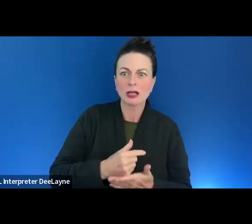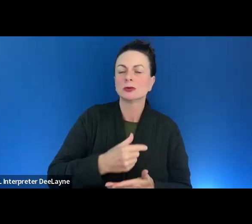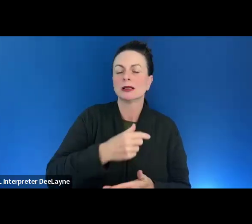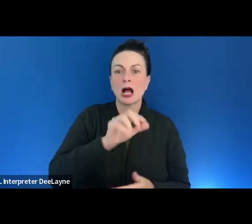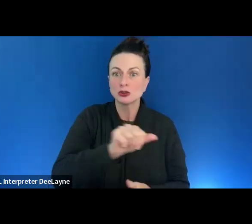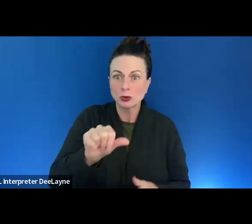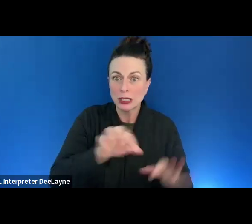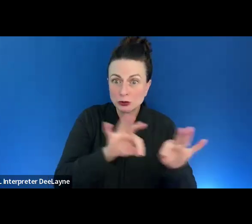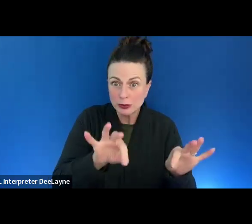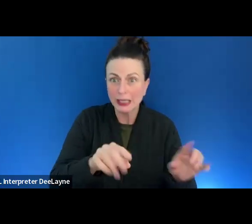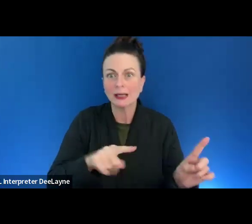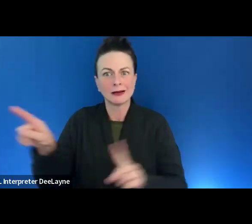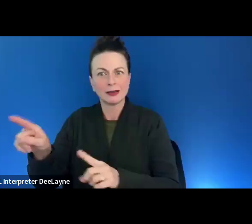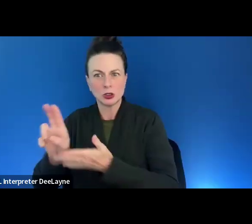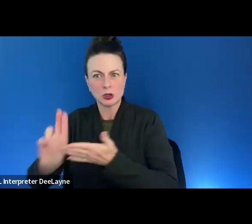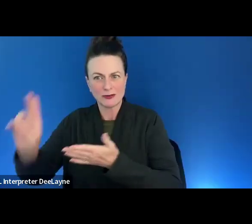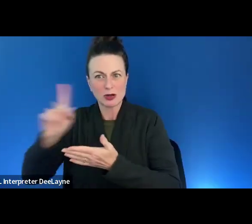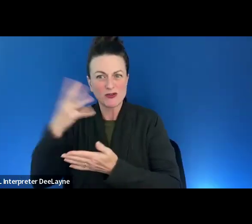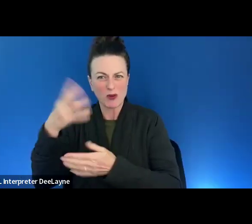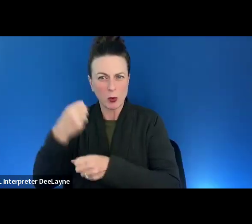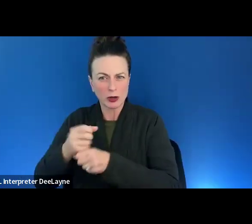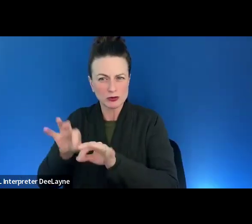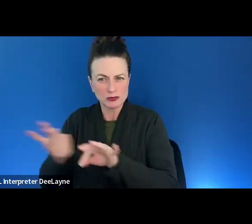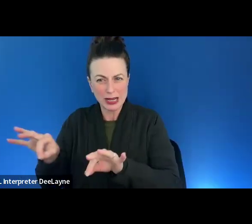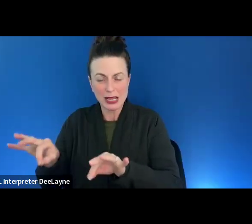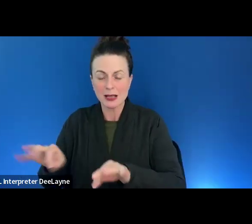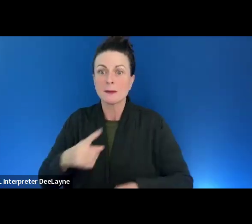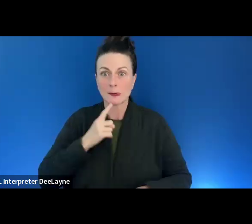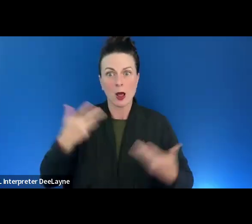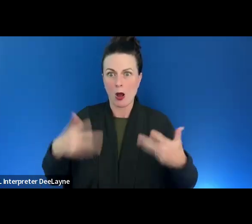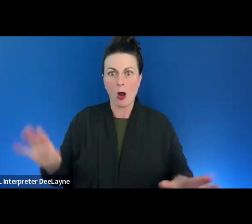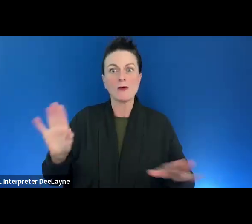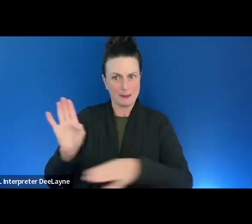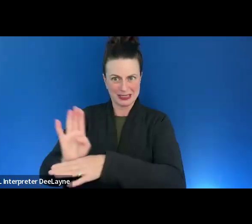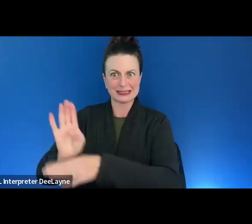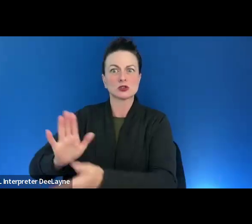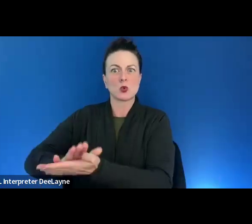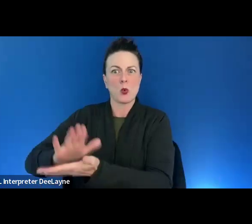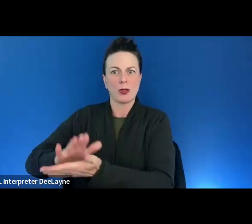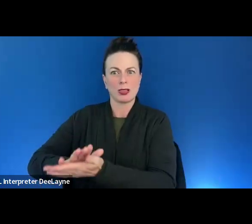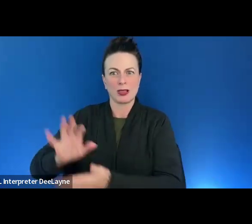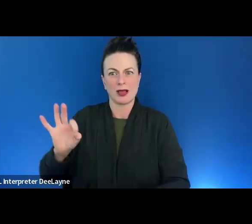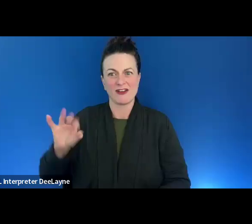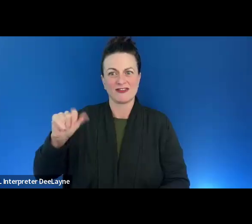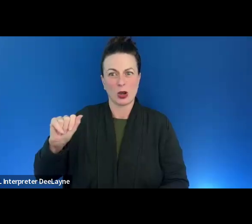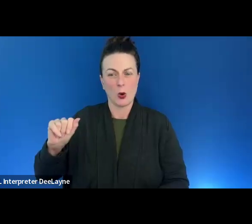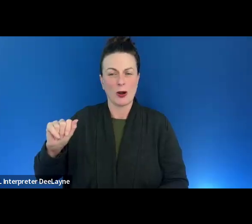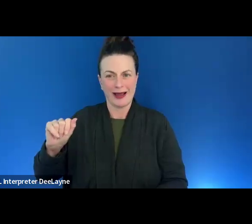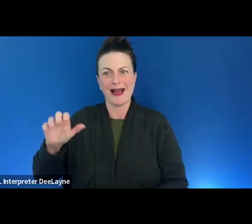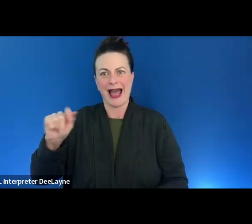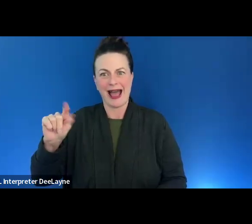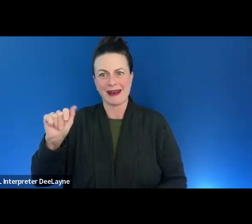associate's degree and then went to the university for my 4 year degree. And I was actually in business school at Florida Atlantic